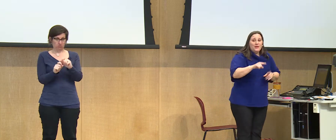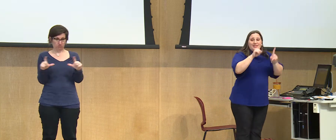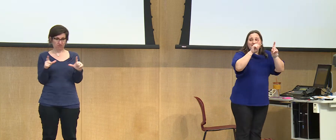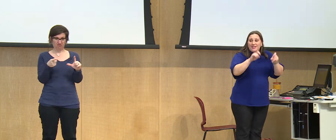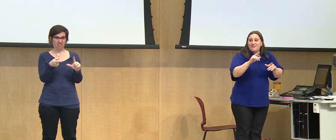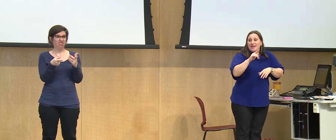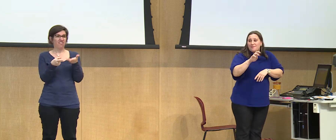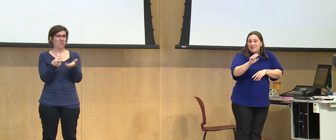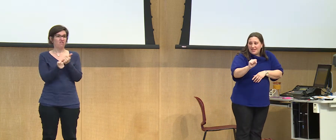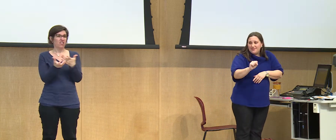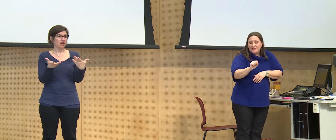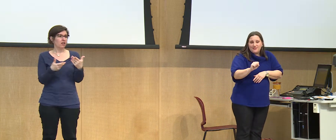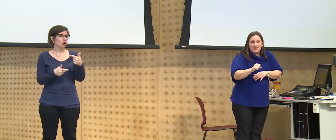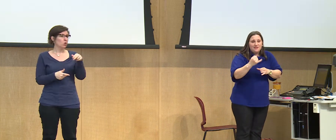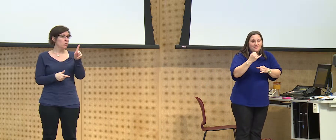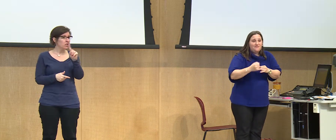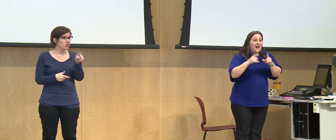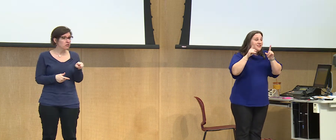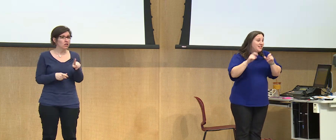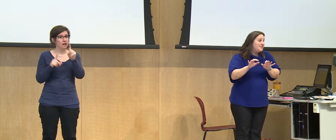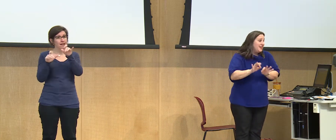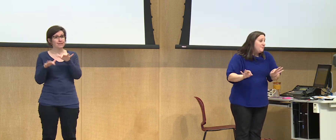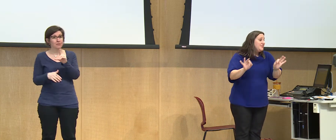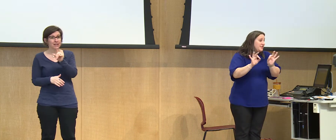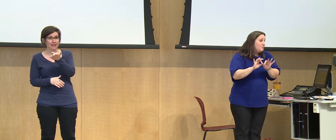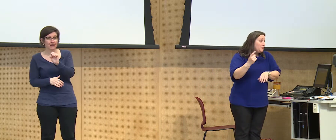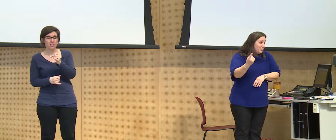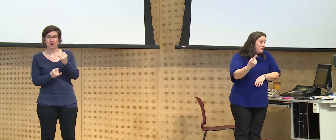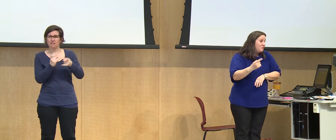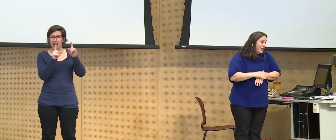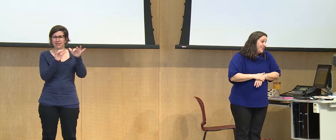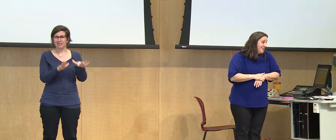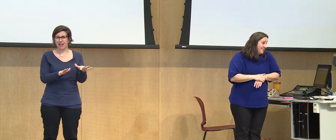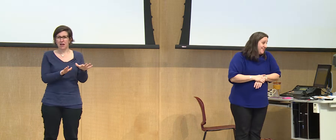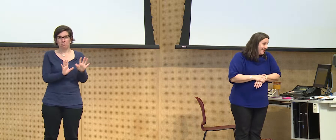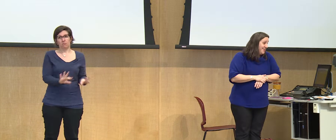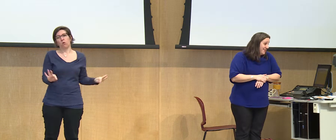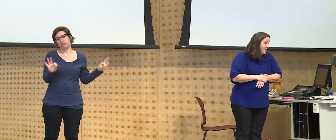Quiz, exam dates. Final exam is an important one.